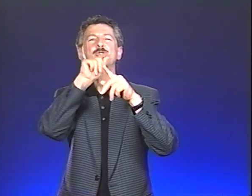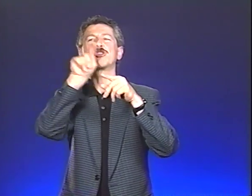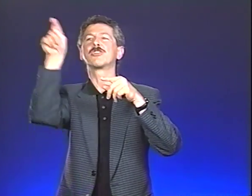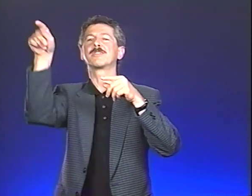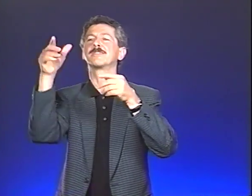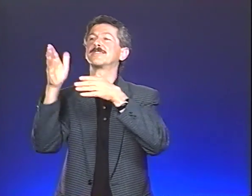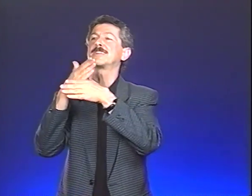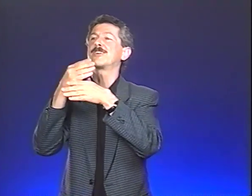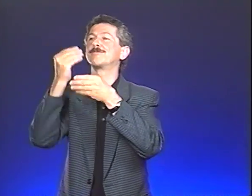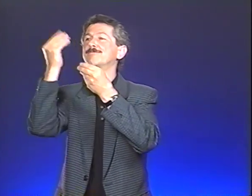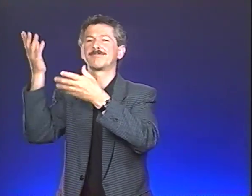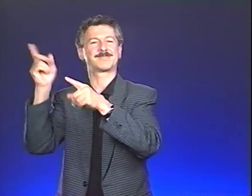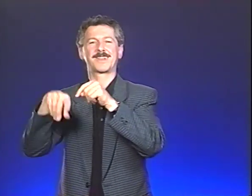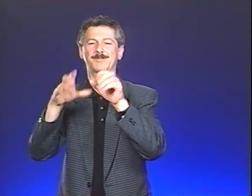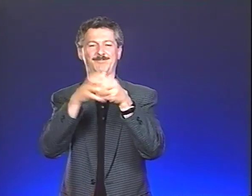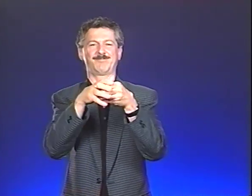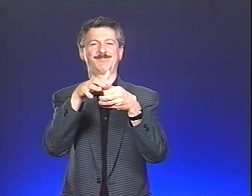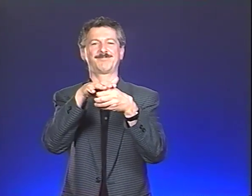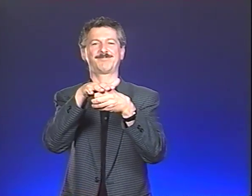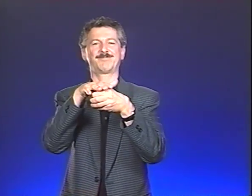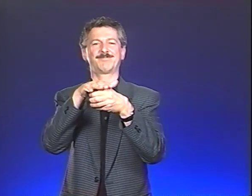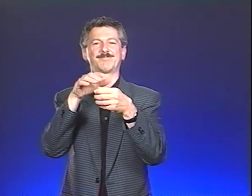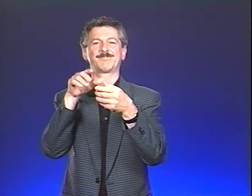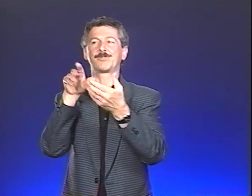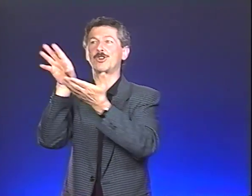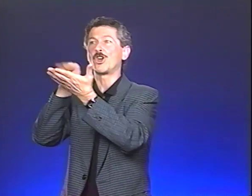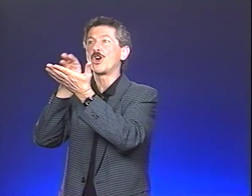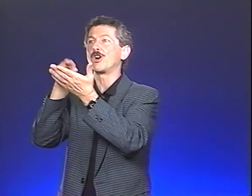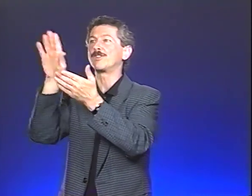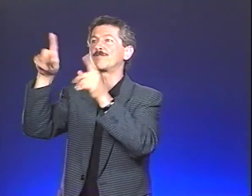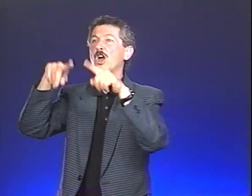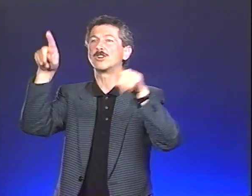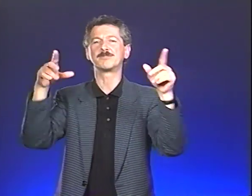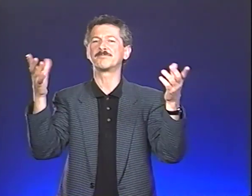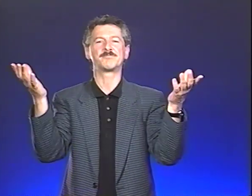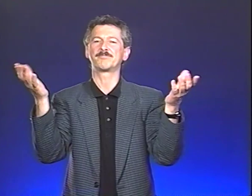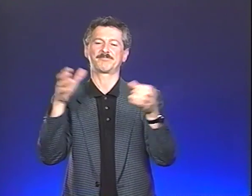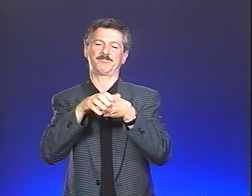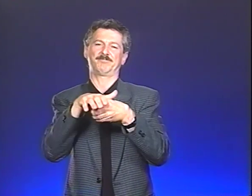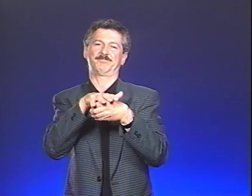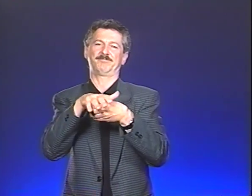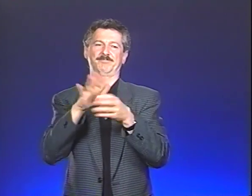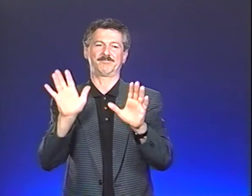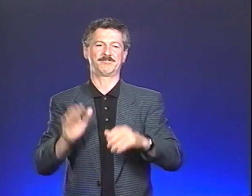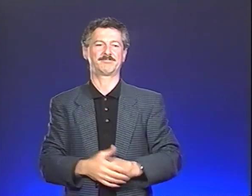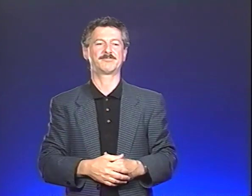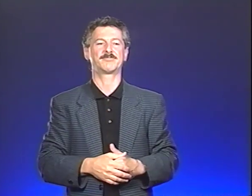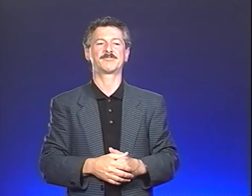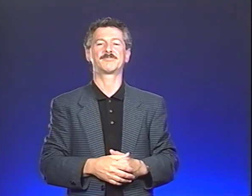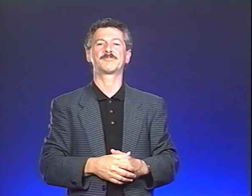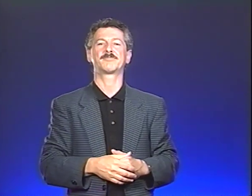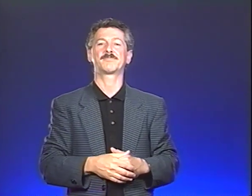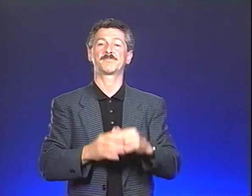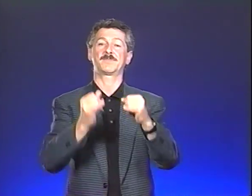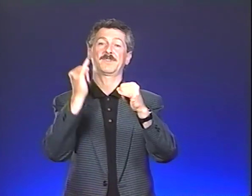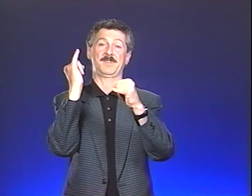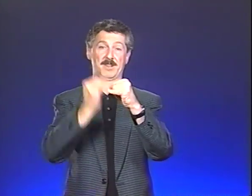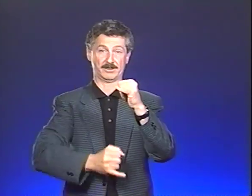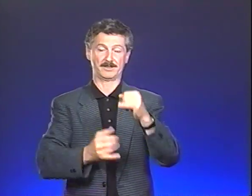Honeybees simply communicate with bees, birds communicate with birds, and so forth. They do not share this feature of language.